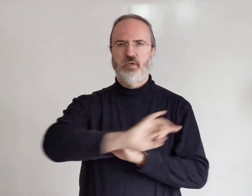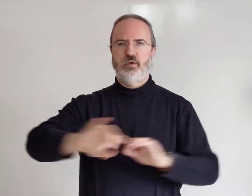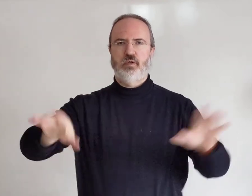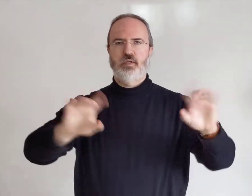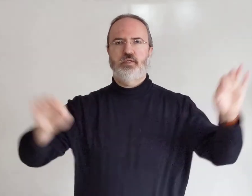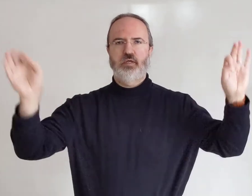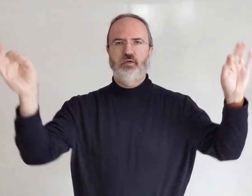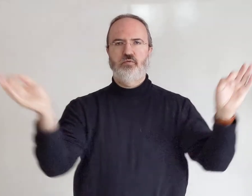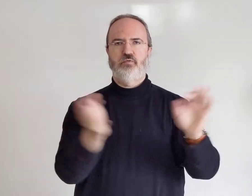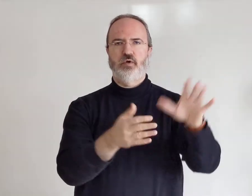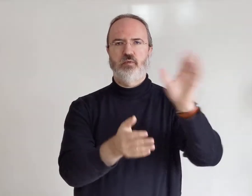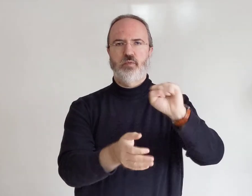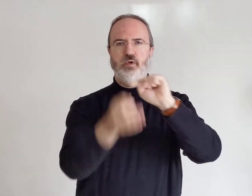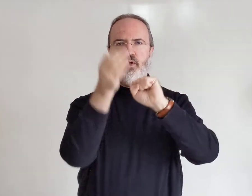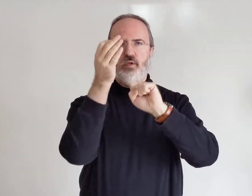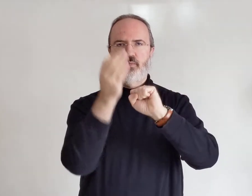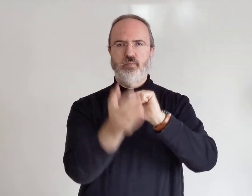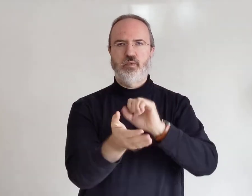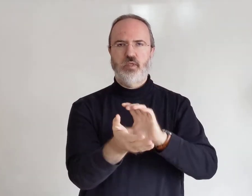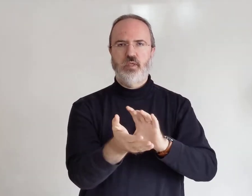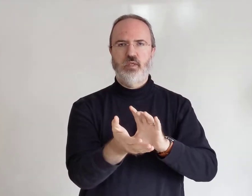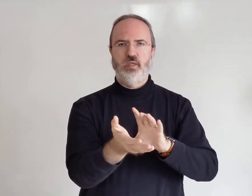from me.